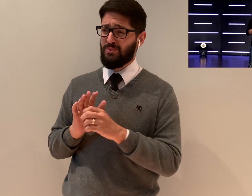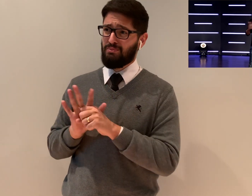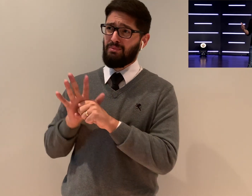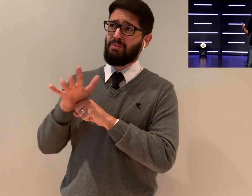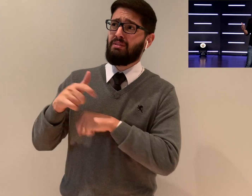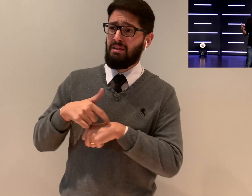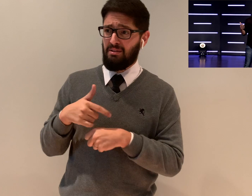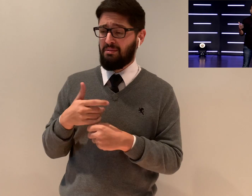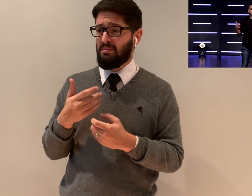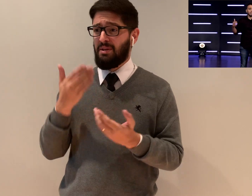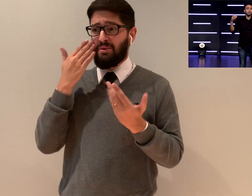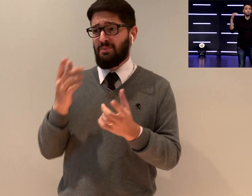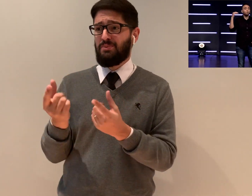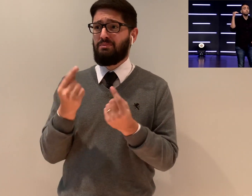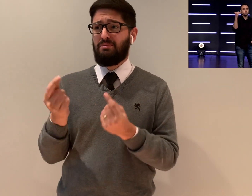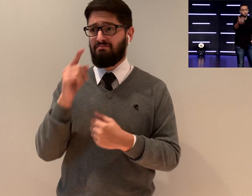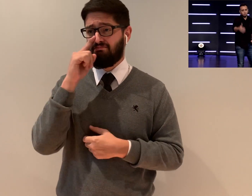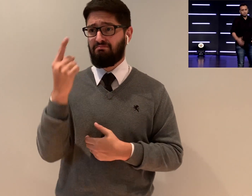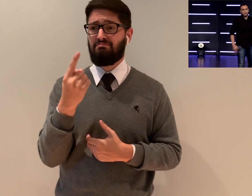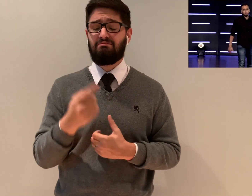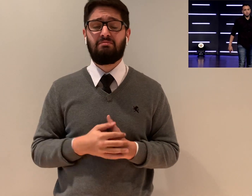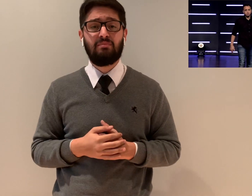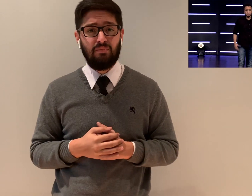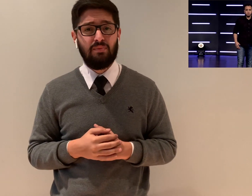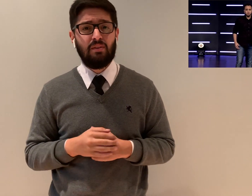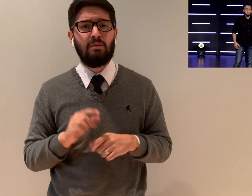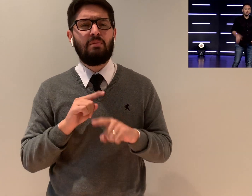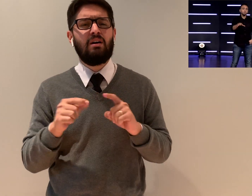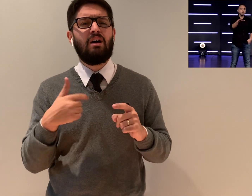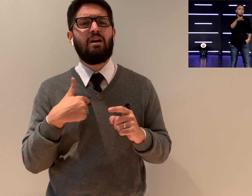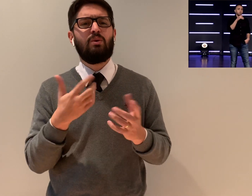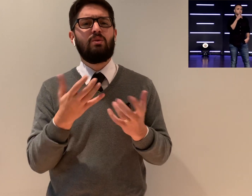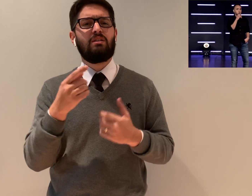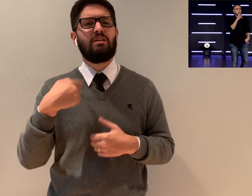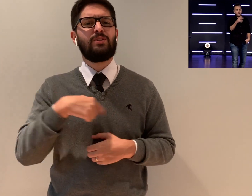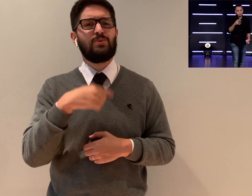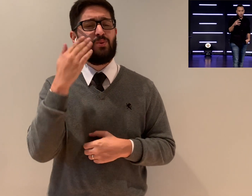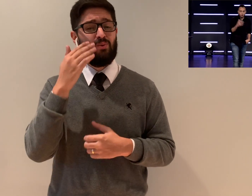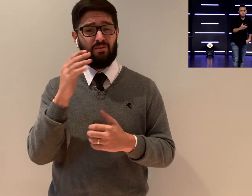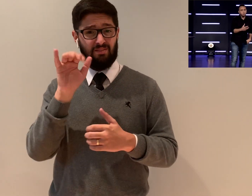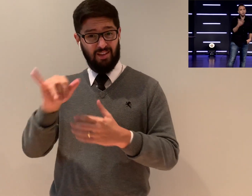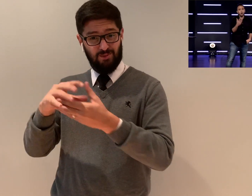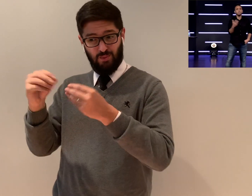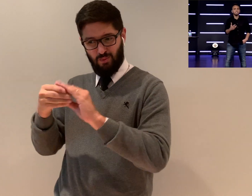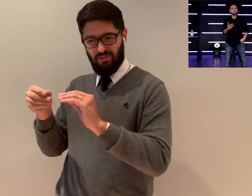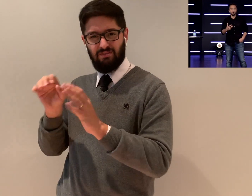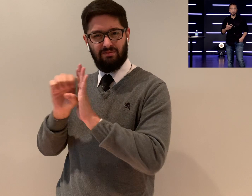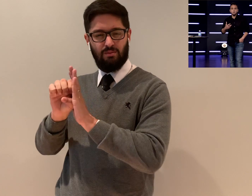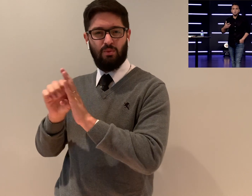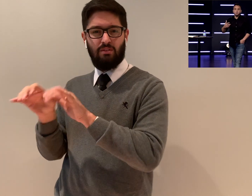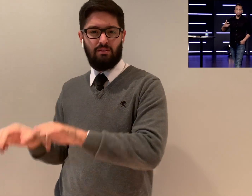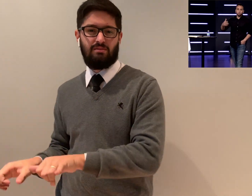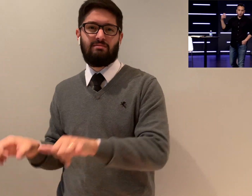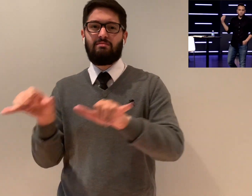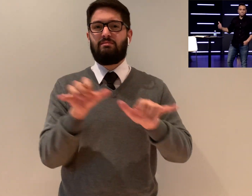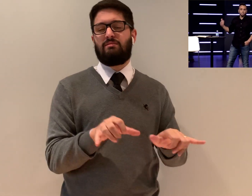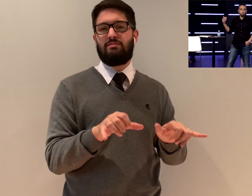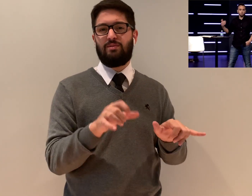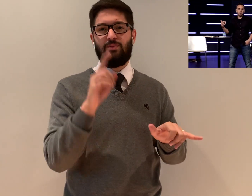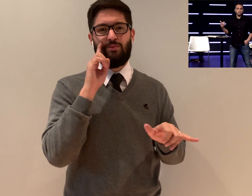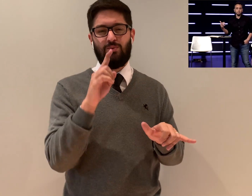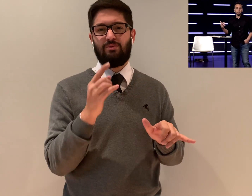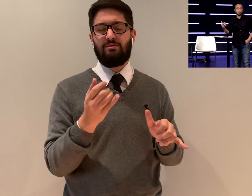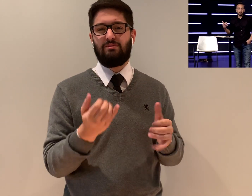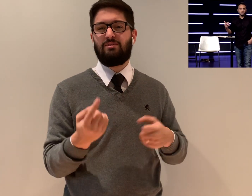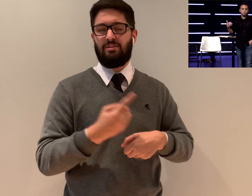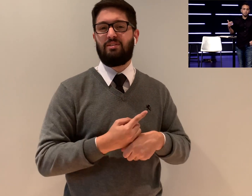have so much time to waste. I don't know what to do with my time. But here's what I want us to know. In fact, I want to bring all of that story to our teaching for